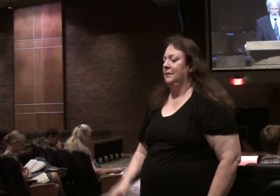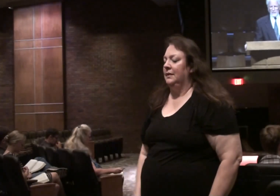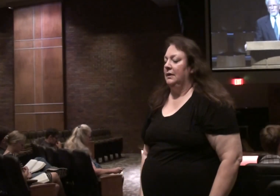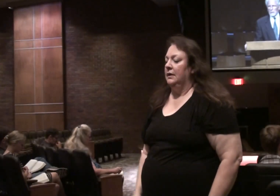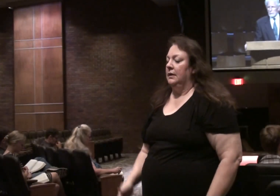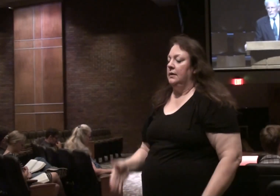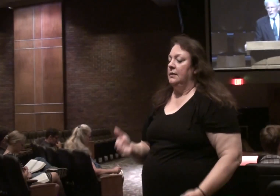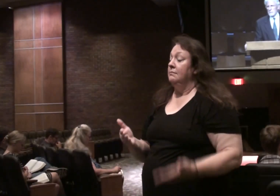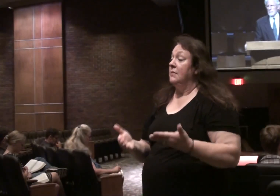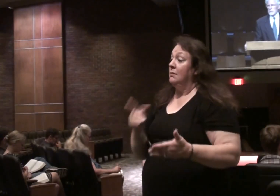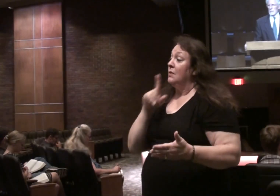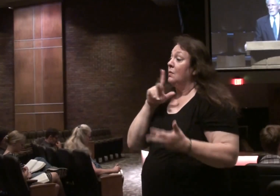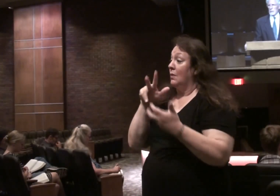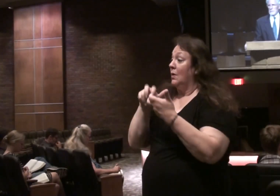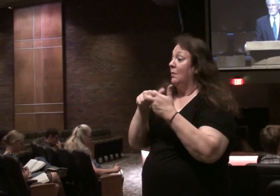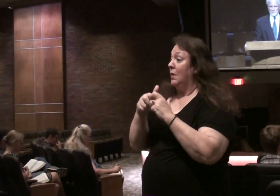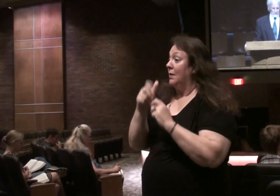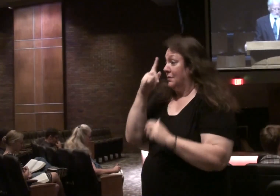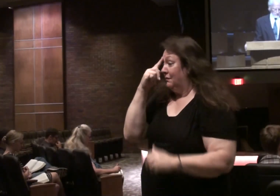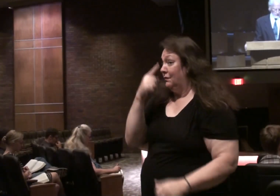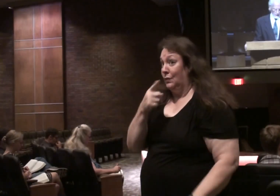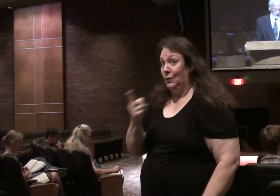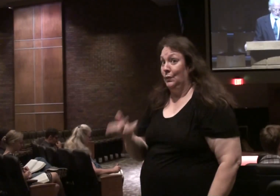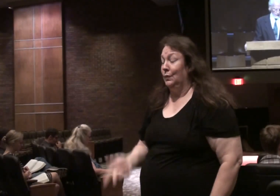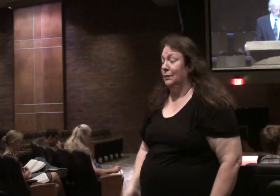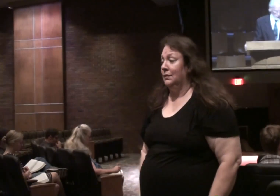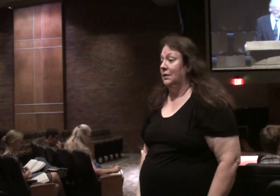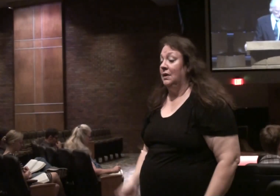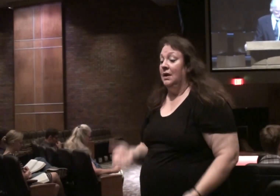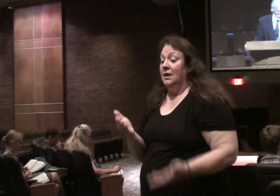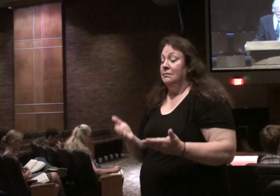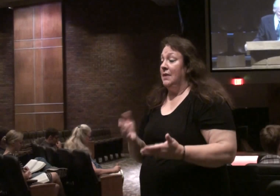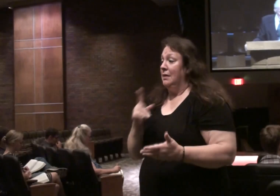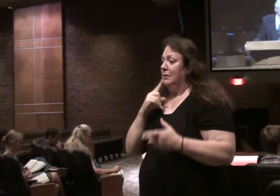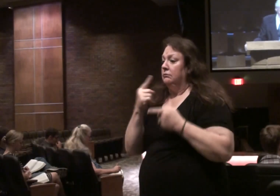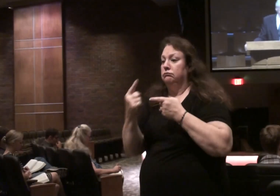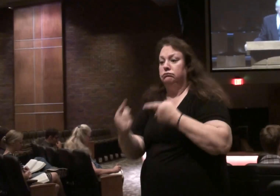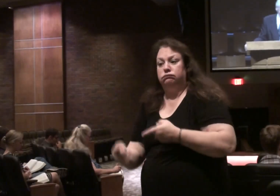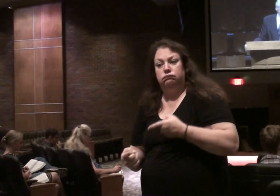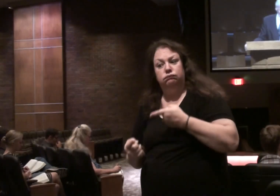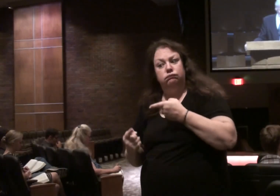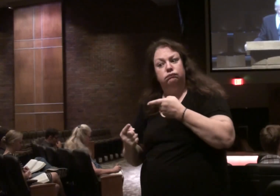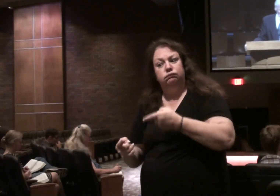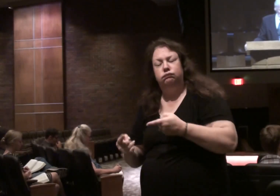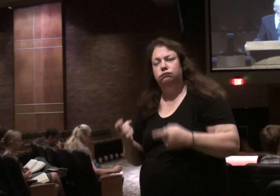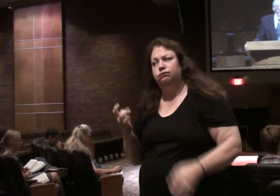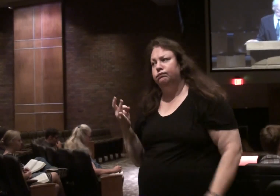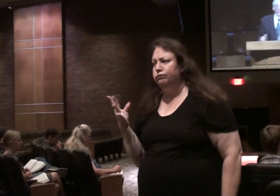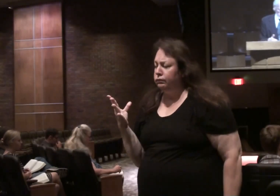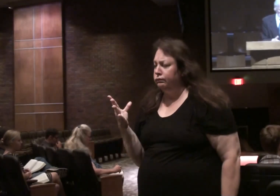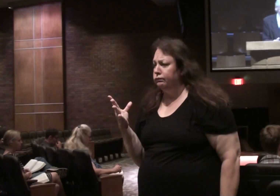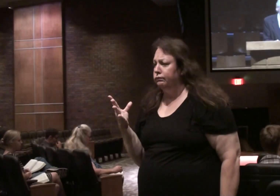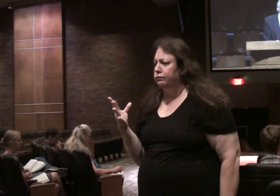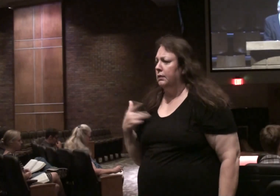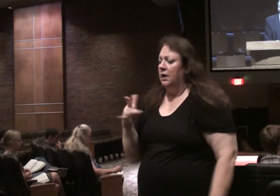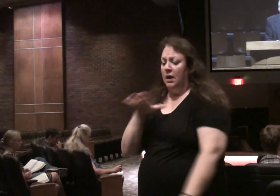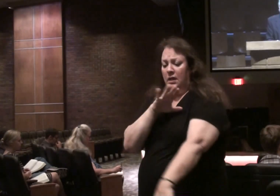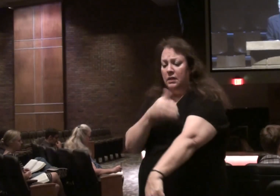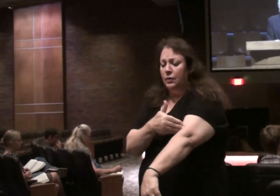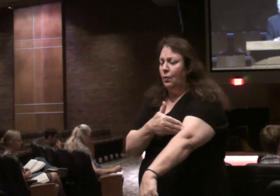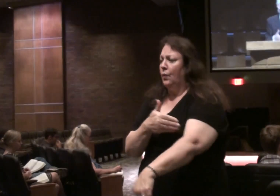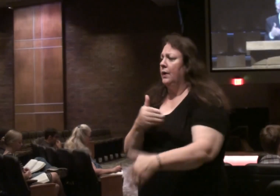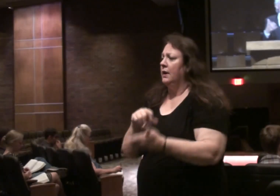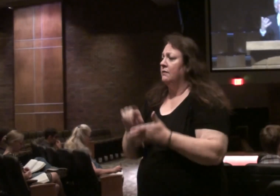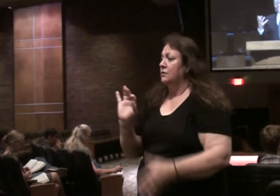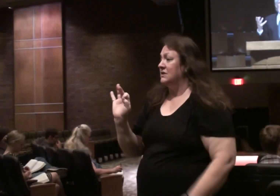There may be real problems for you. There may be real difficulties. The authority down at the